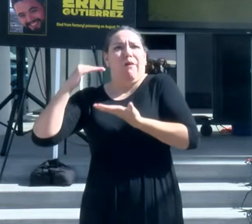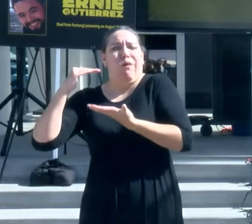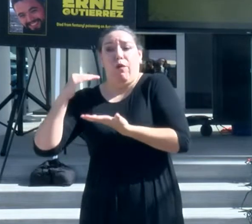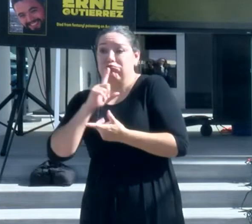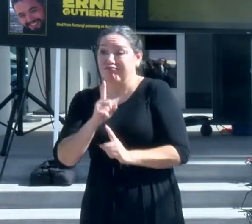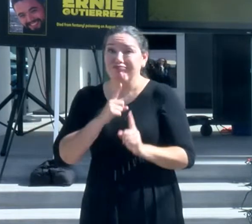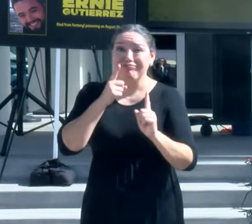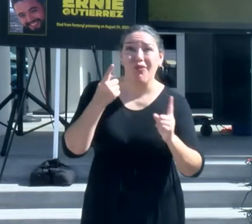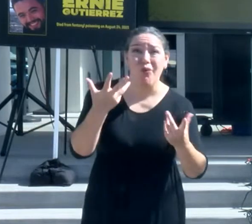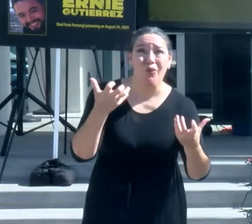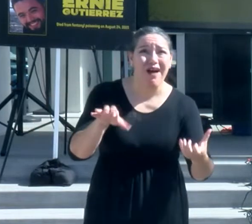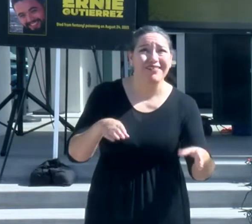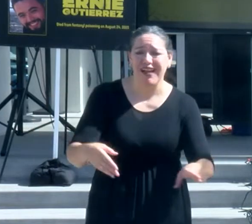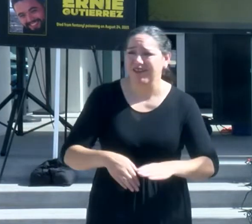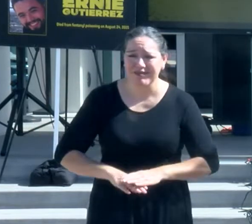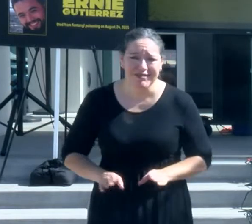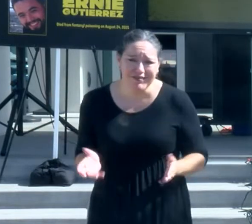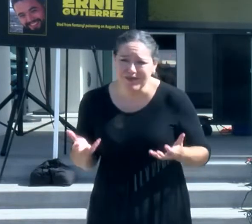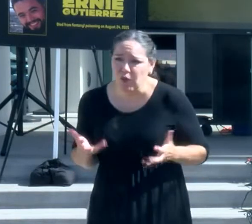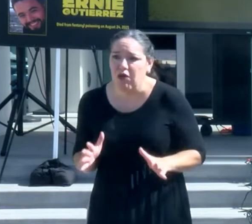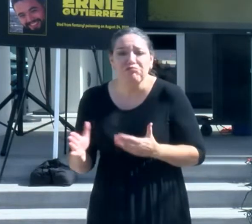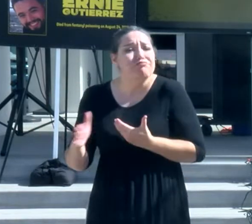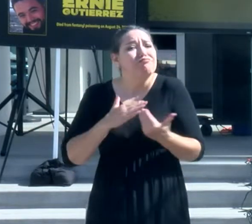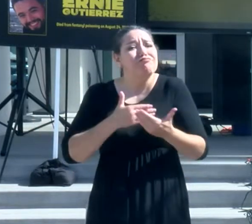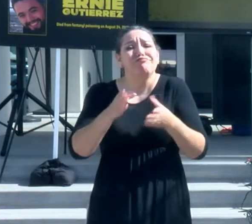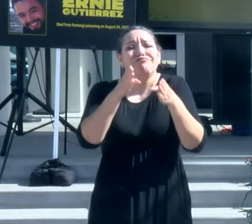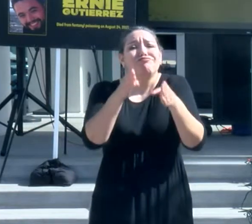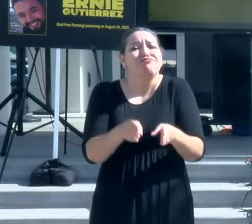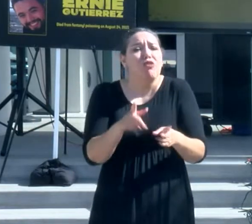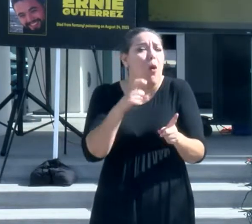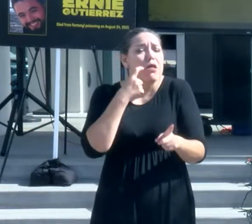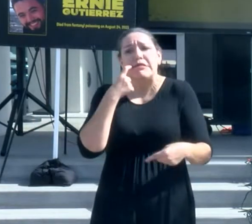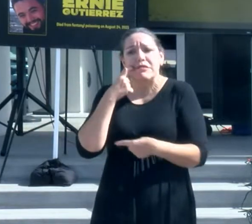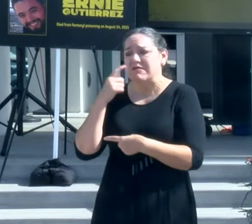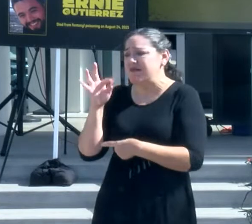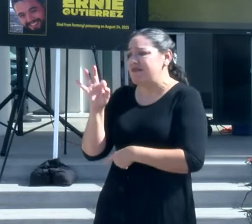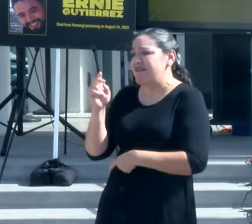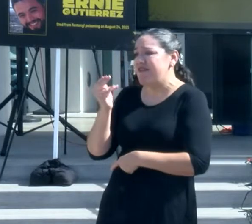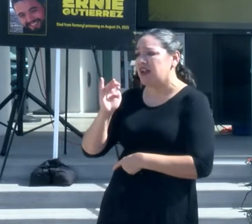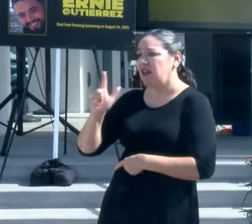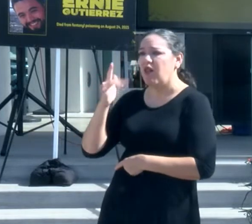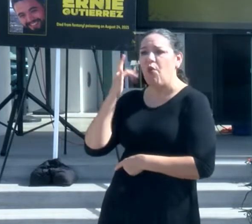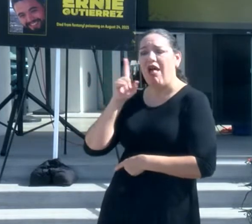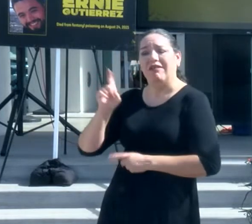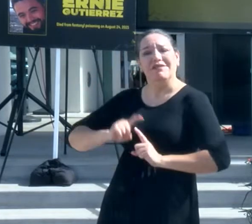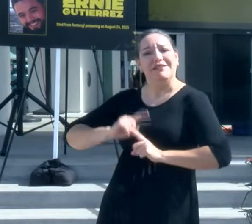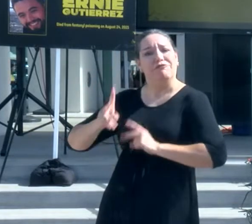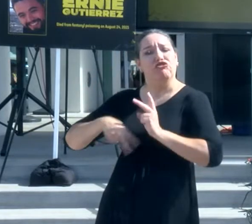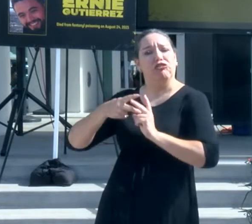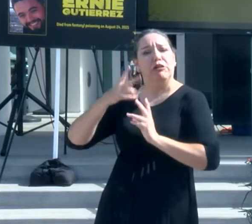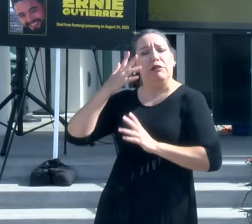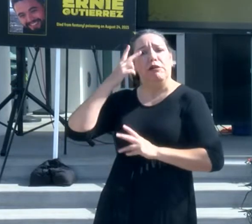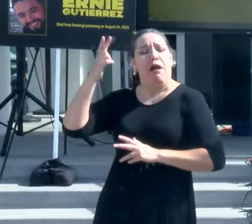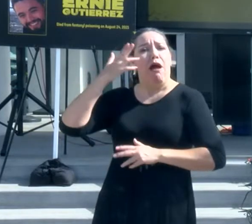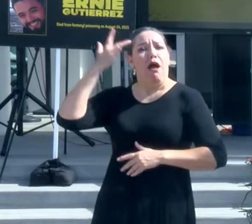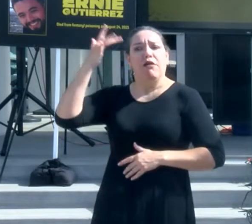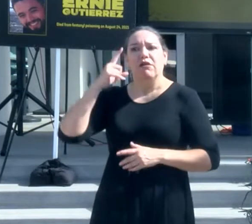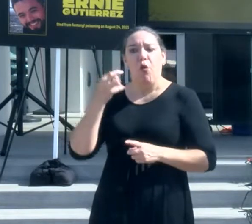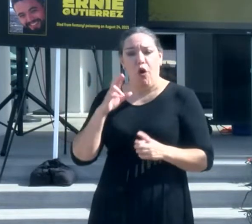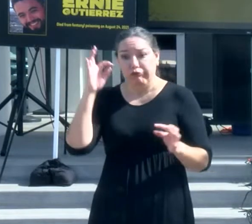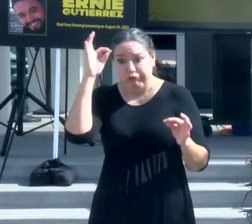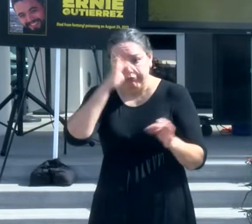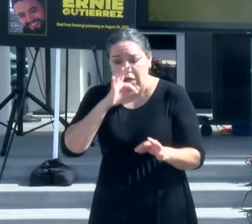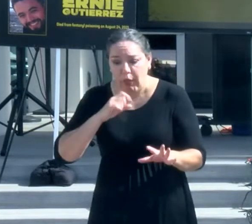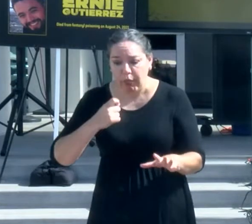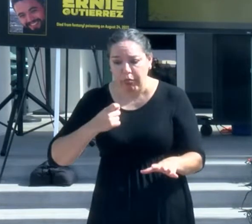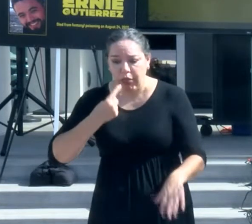So whether you are knowingly hooked on fentanyl for the different kind of high, or unknowingly take a pill from someone